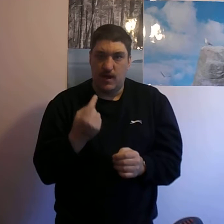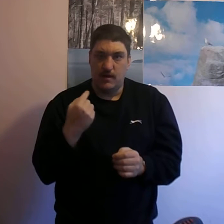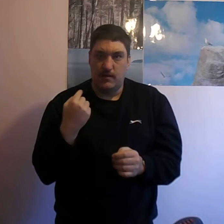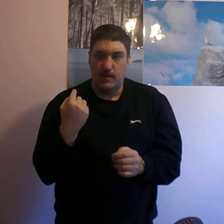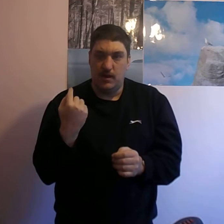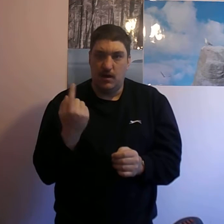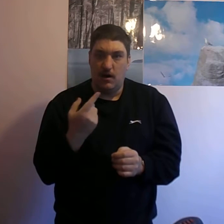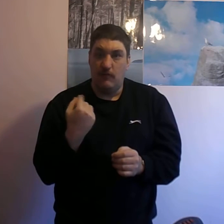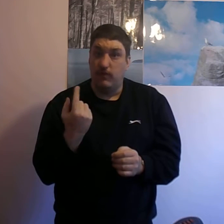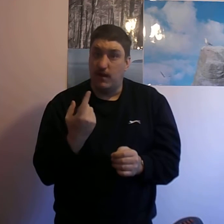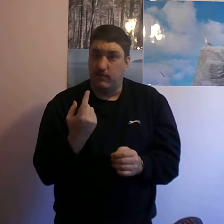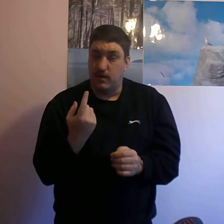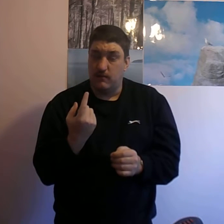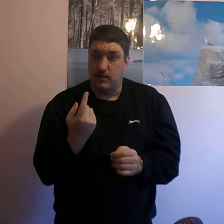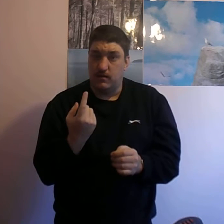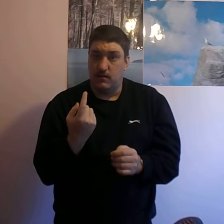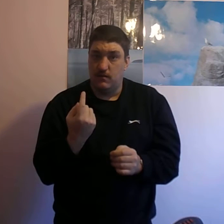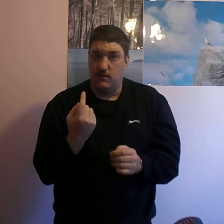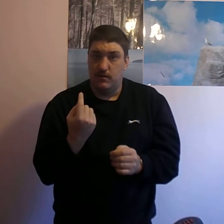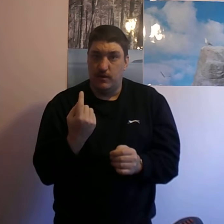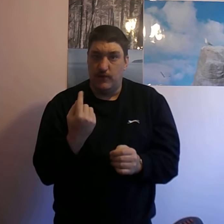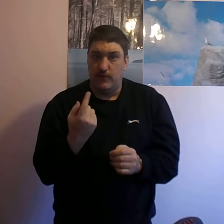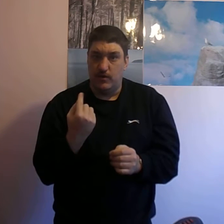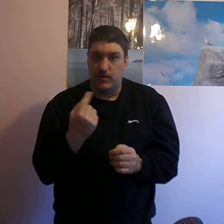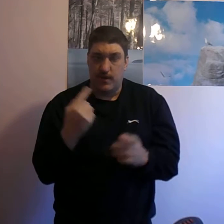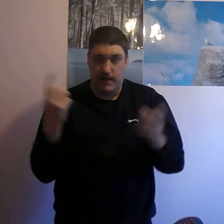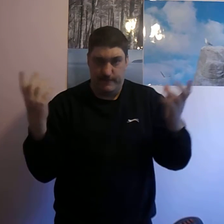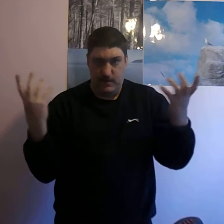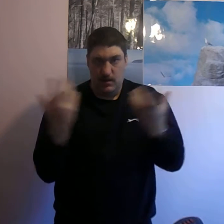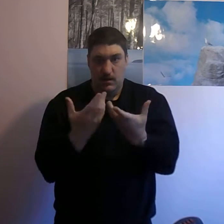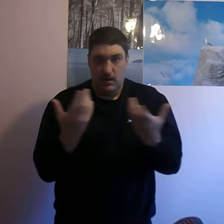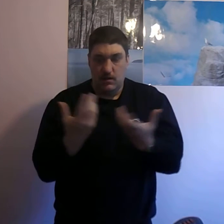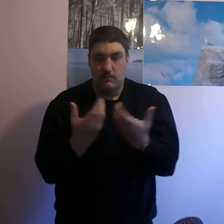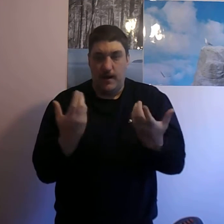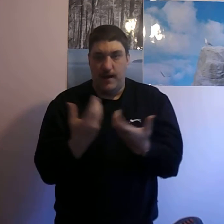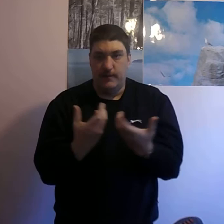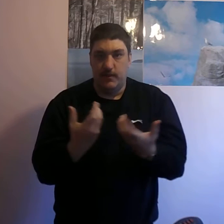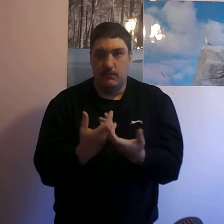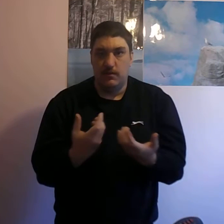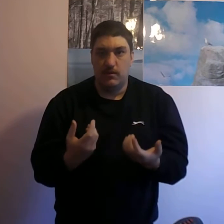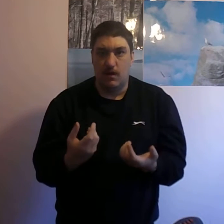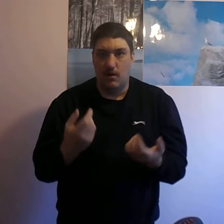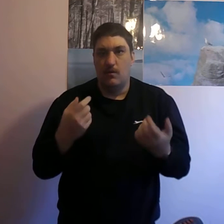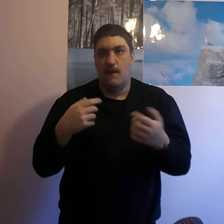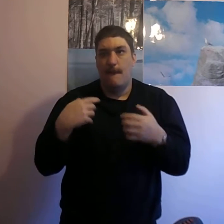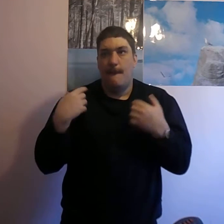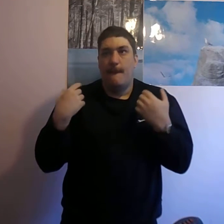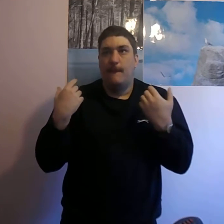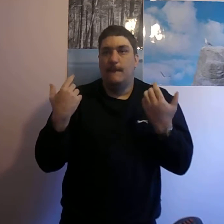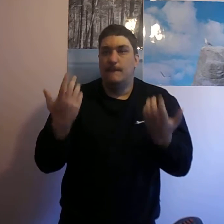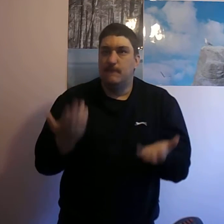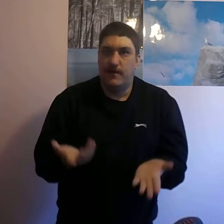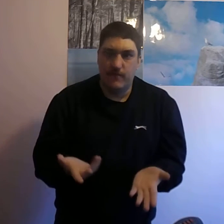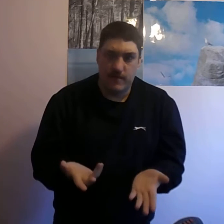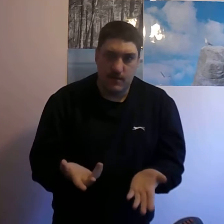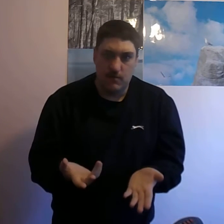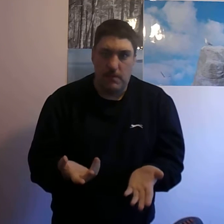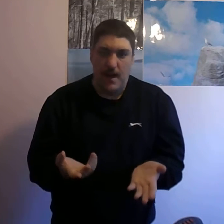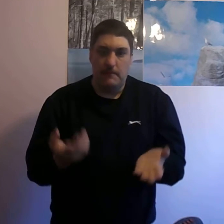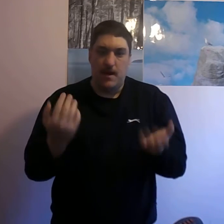as the Half-Life series universe. They've combined them. So references to Black